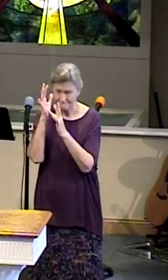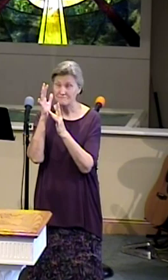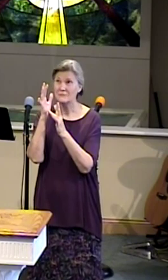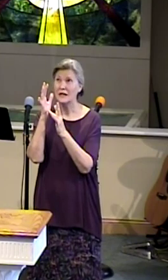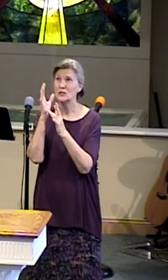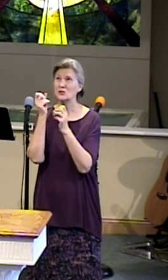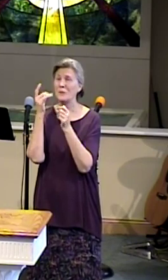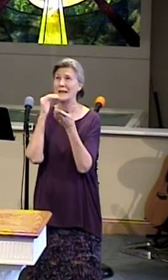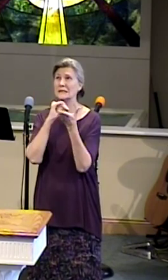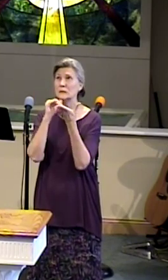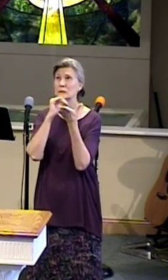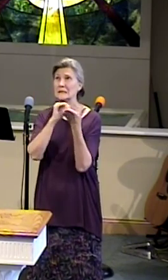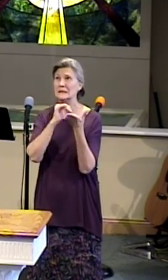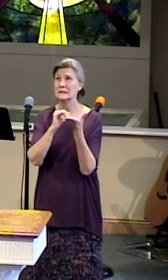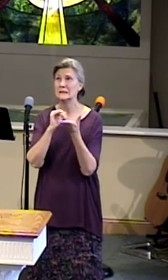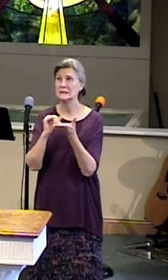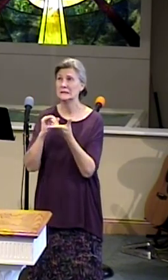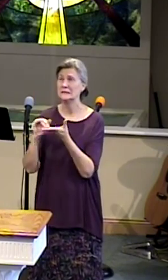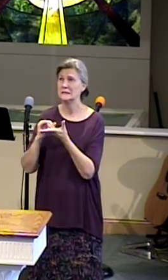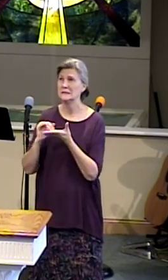so many excuses.